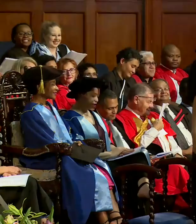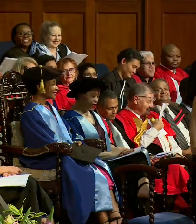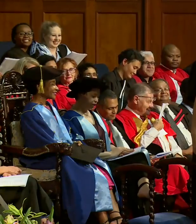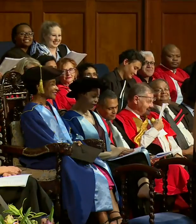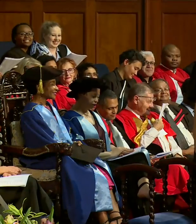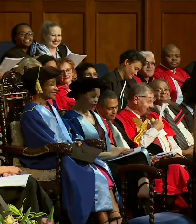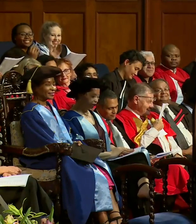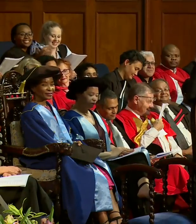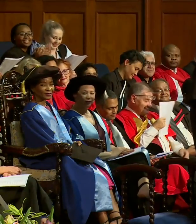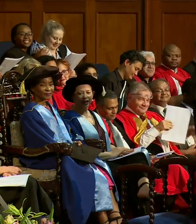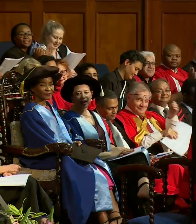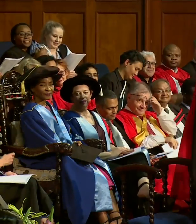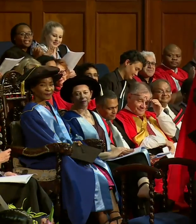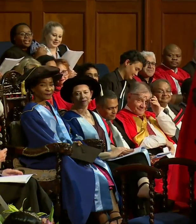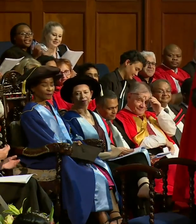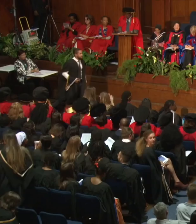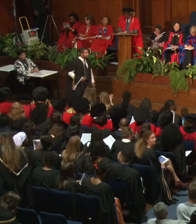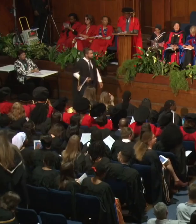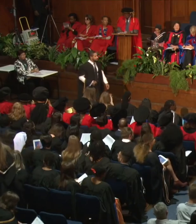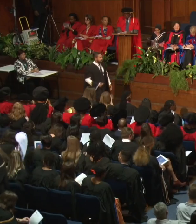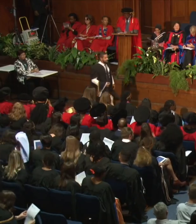Callan Richard Smith.